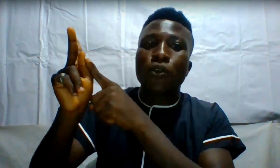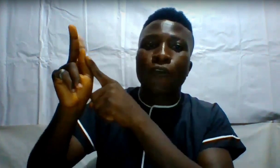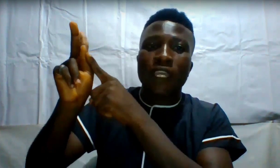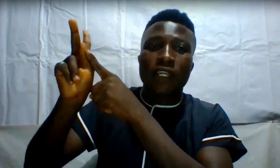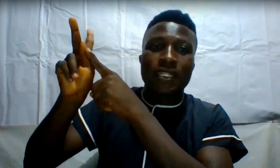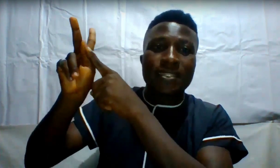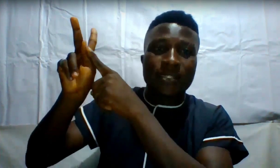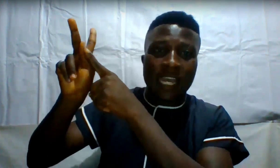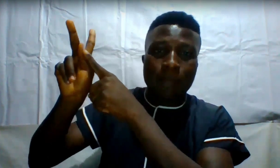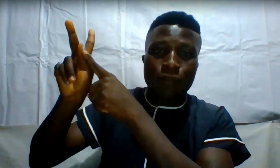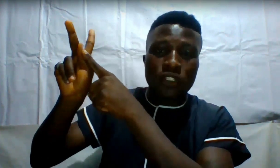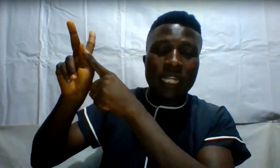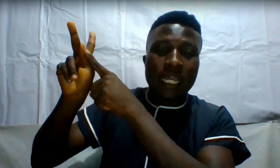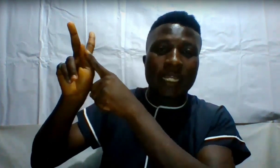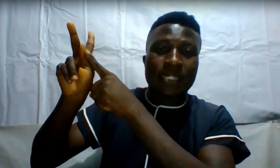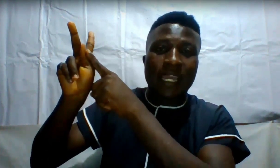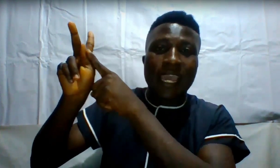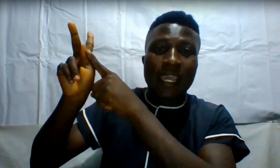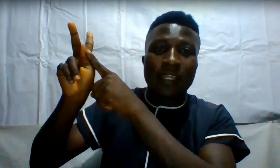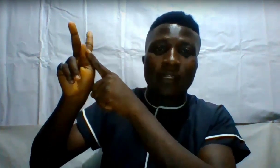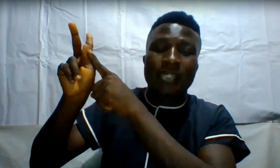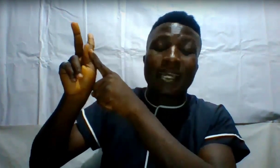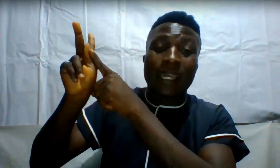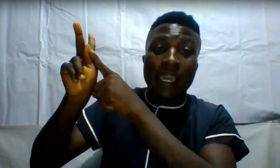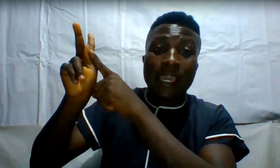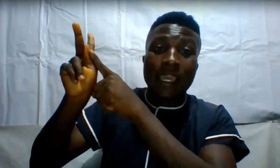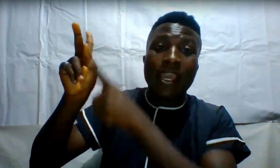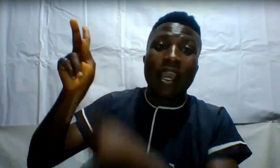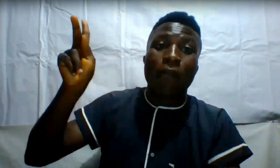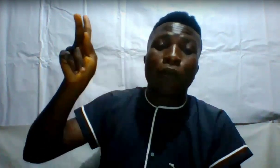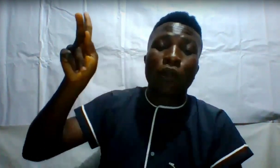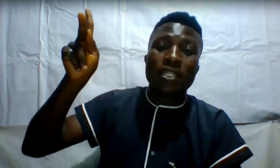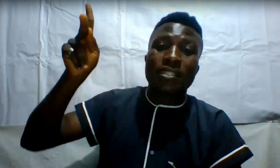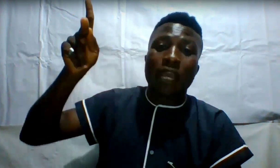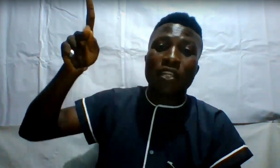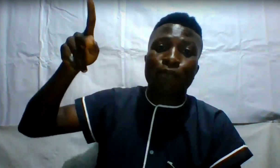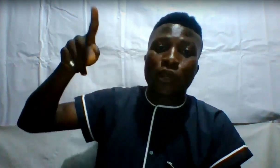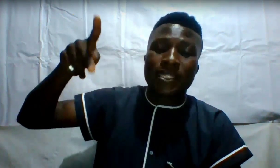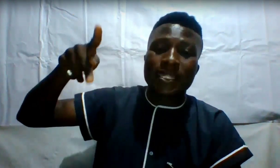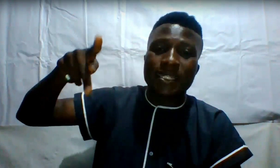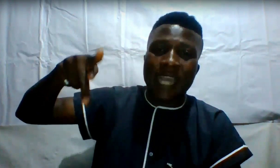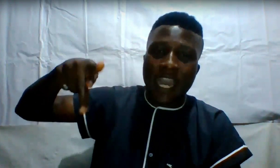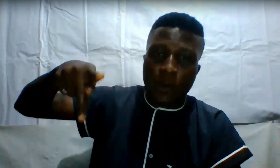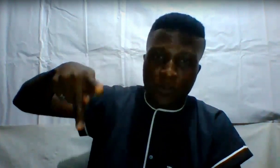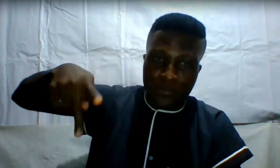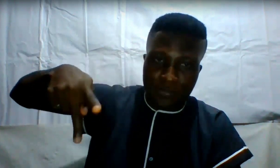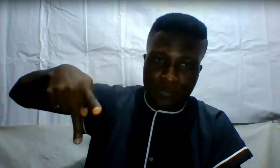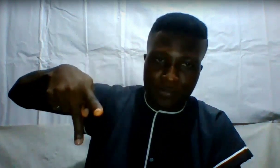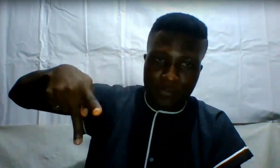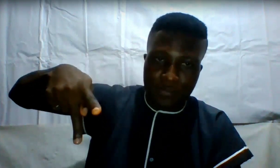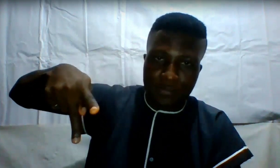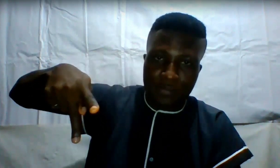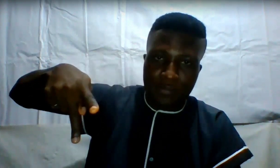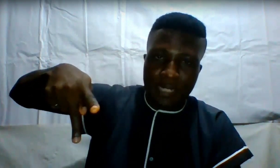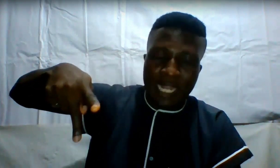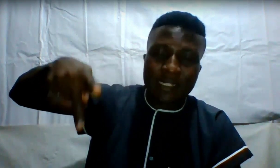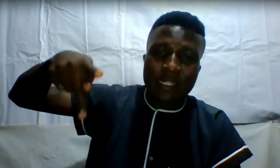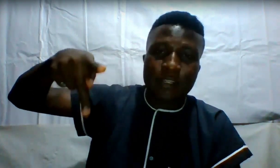just like letter K, but this time it's pointing down. That's letter P.